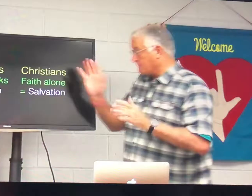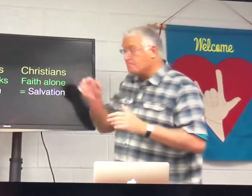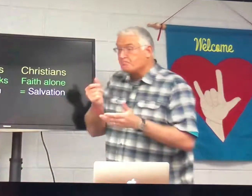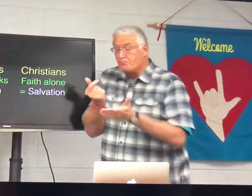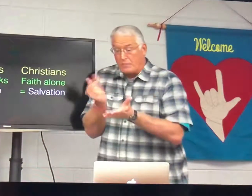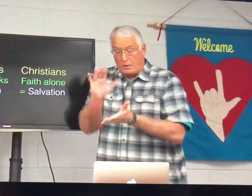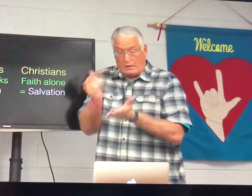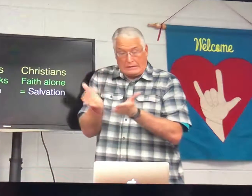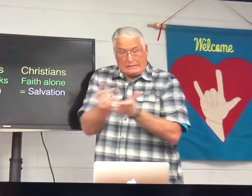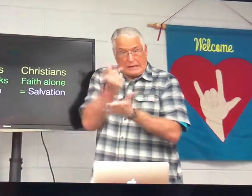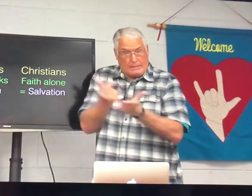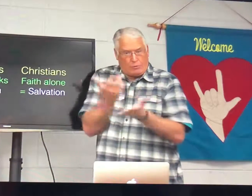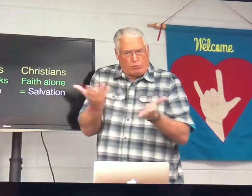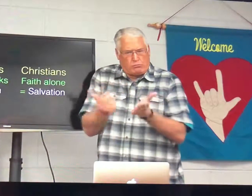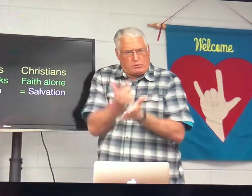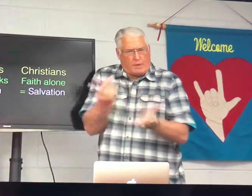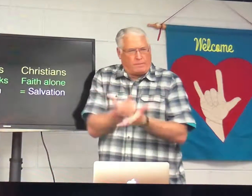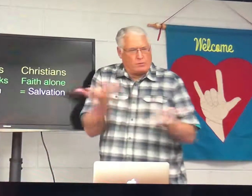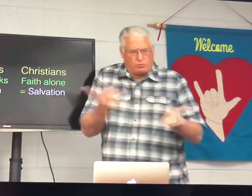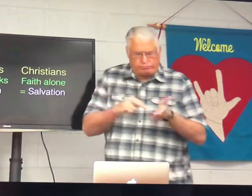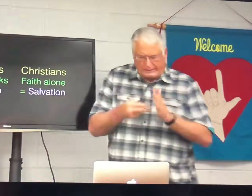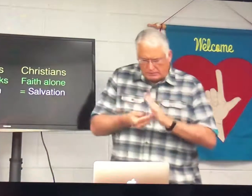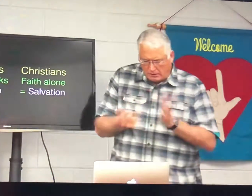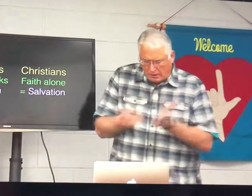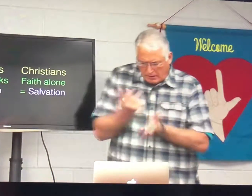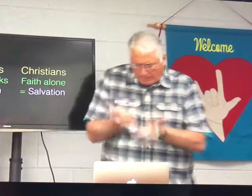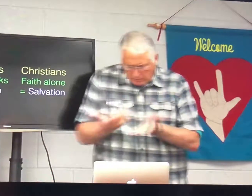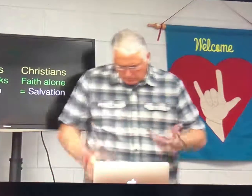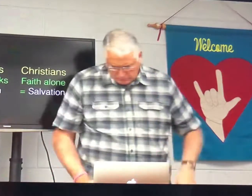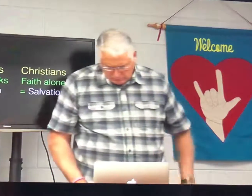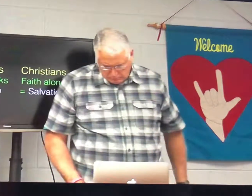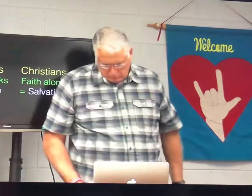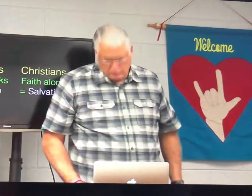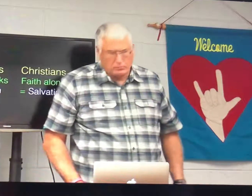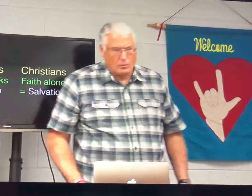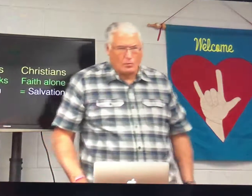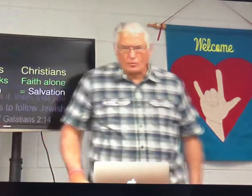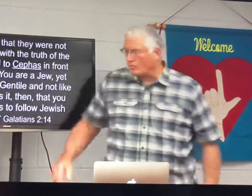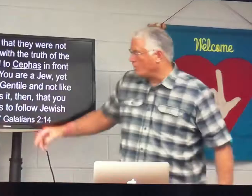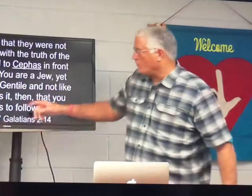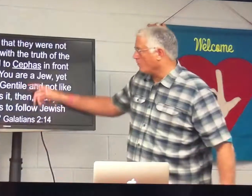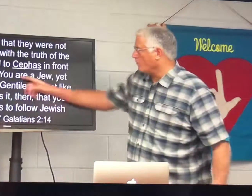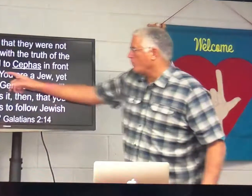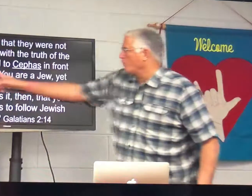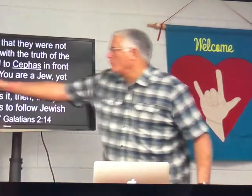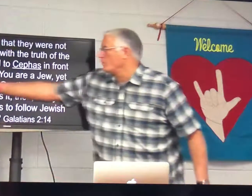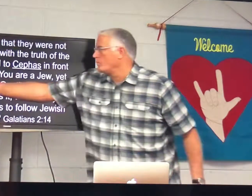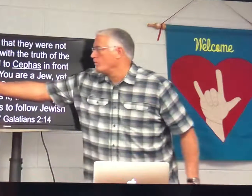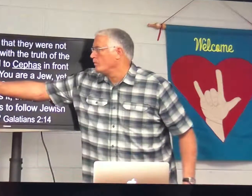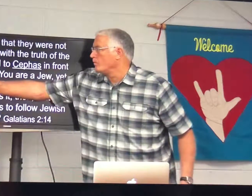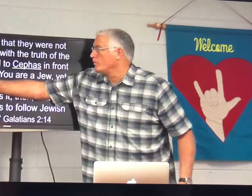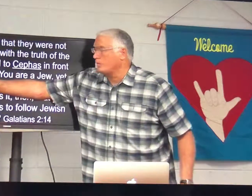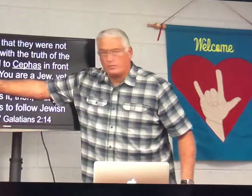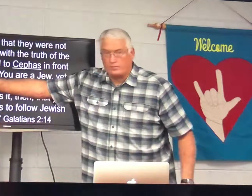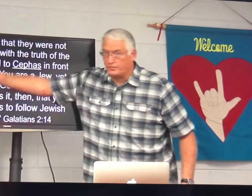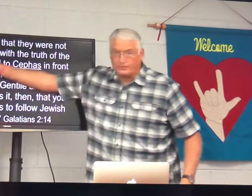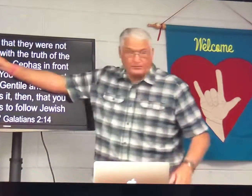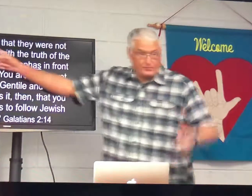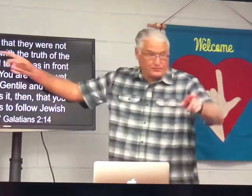minor league players to their system, and what looks to be the beginning of a rebuild. And Kevin Cash with the Rays. He has the